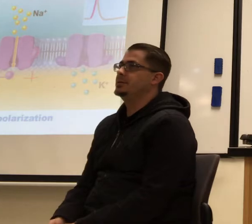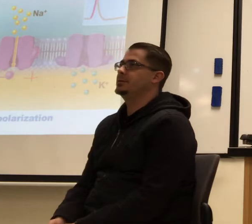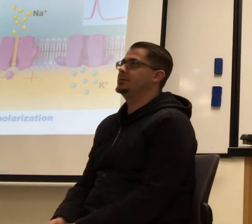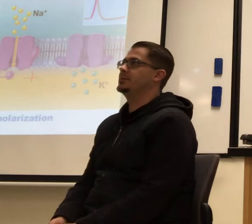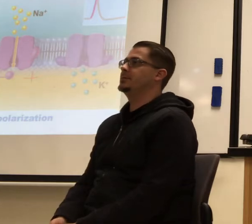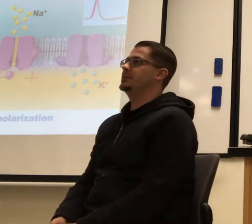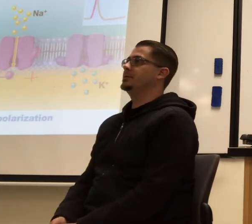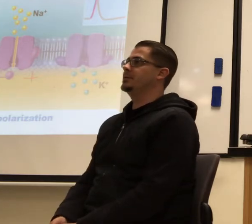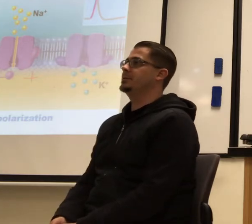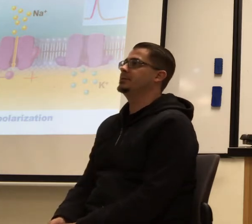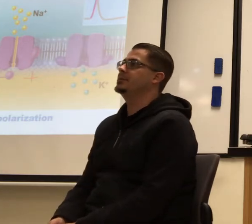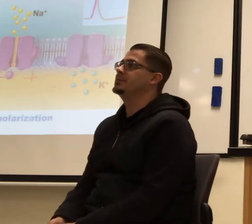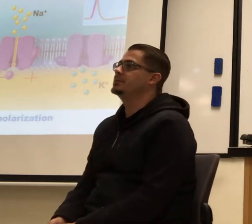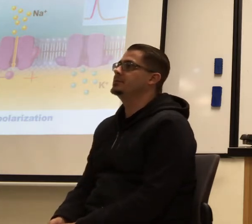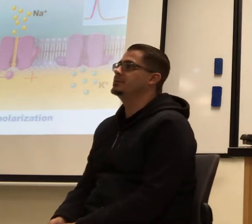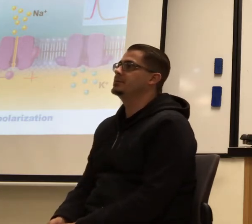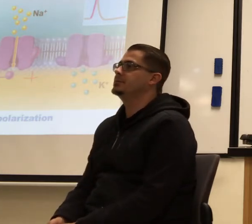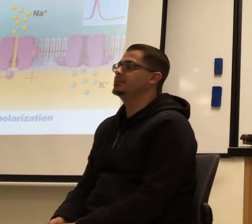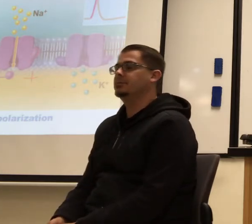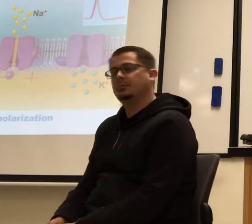Depolarization.